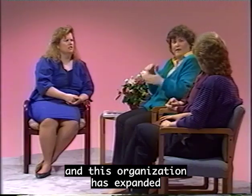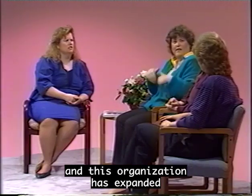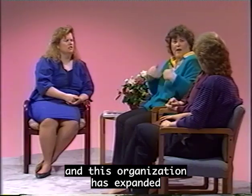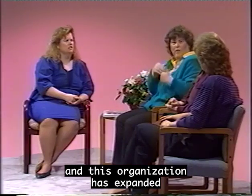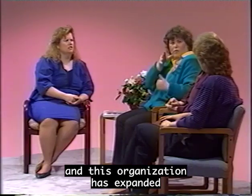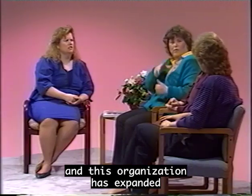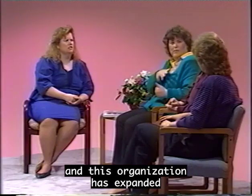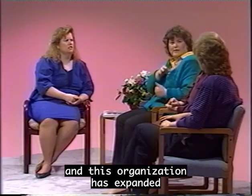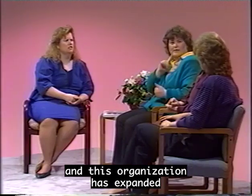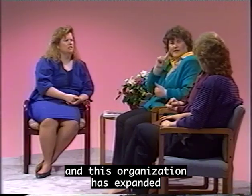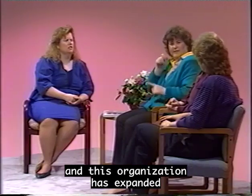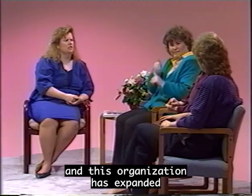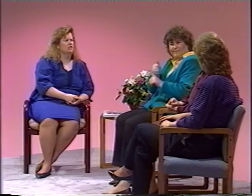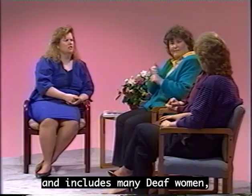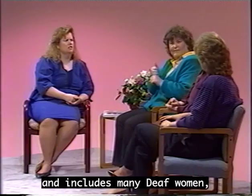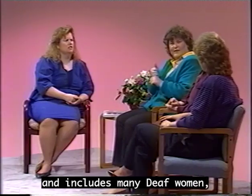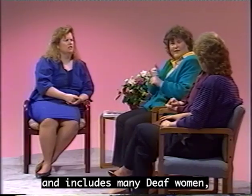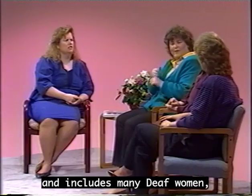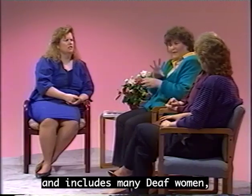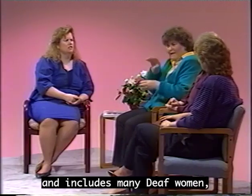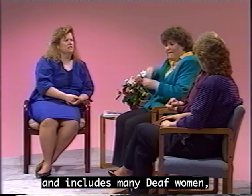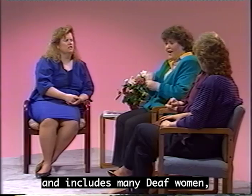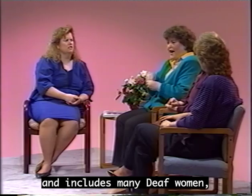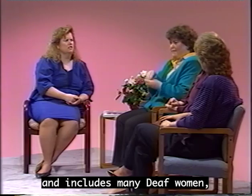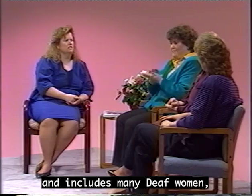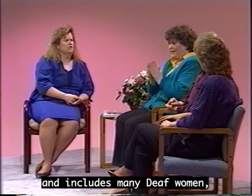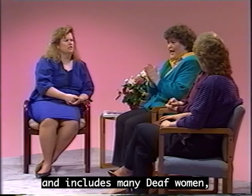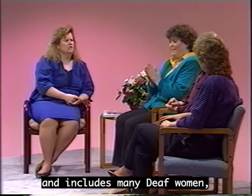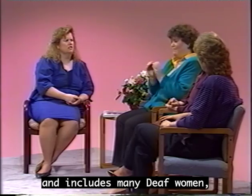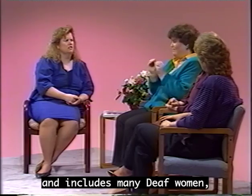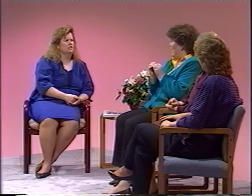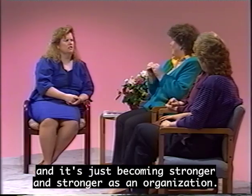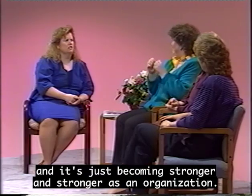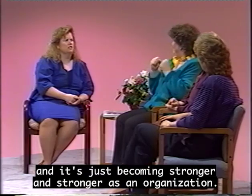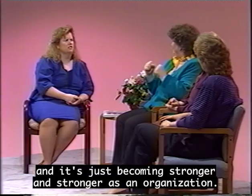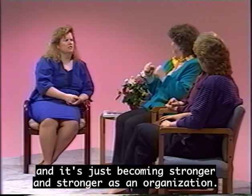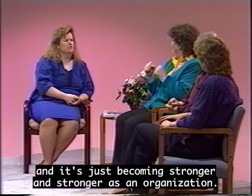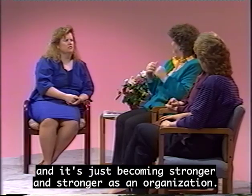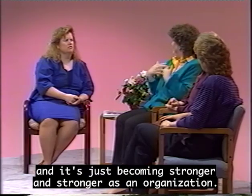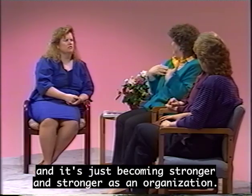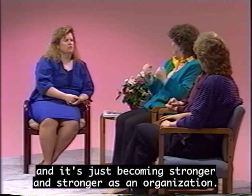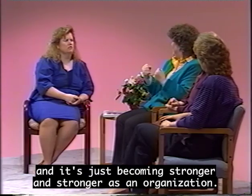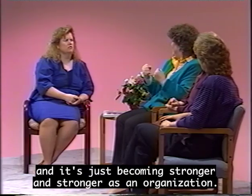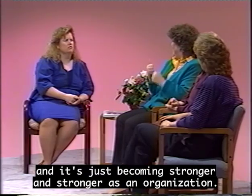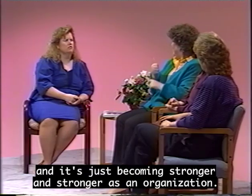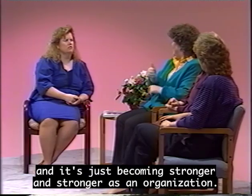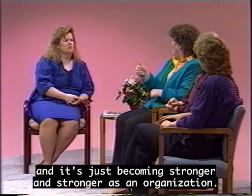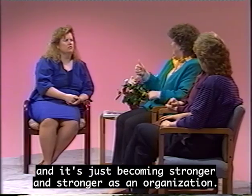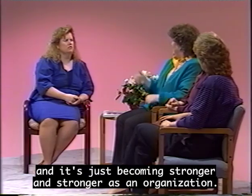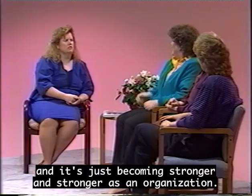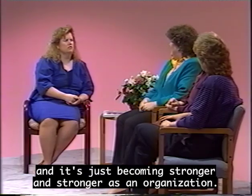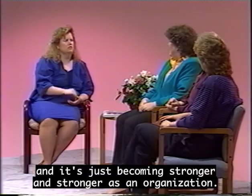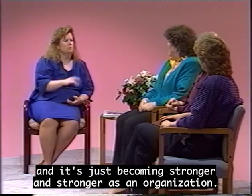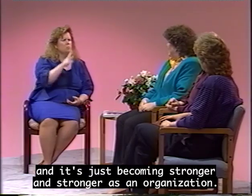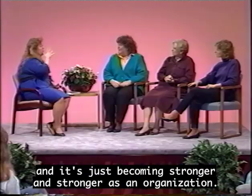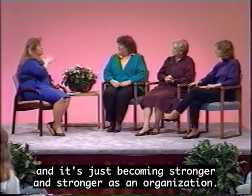has expanded and includes many deaf women. And it's just becoming stronger and stronger as an organization.